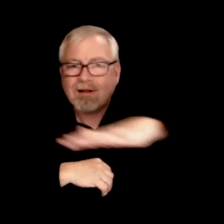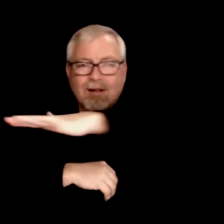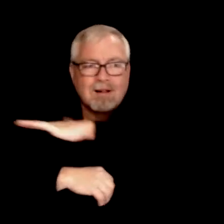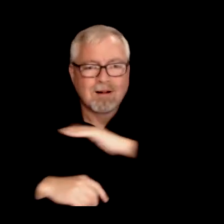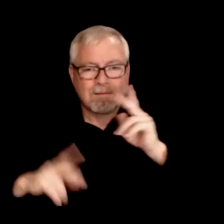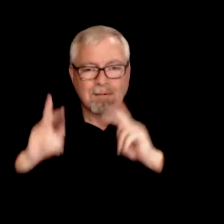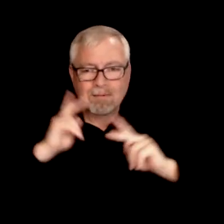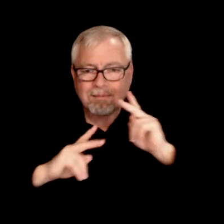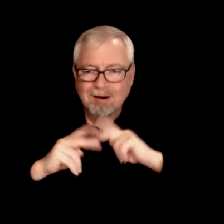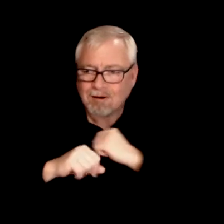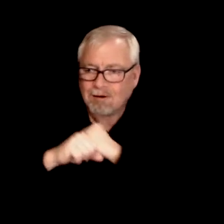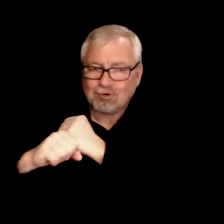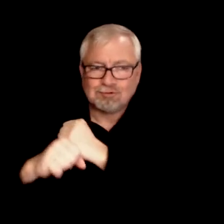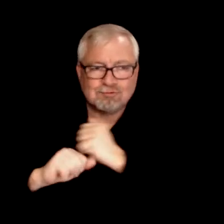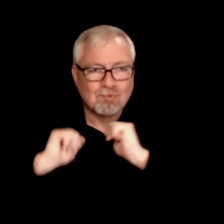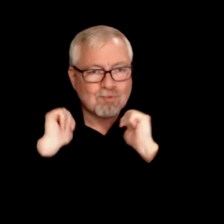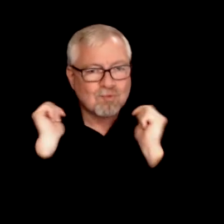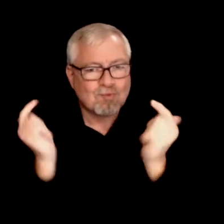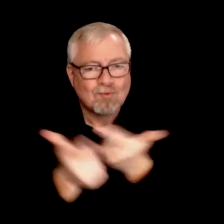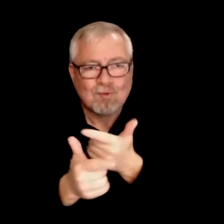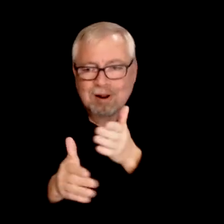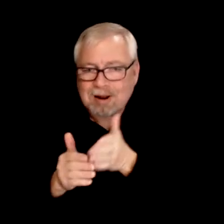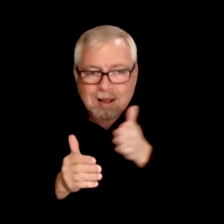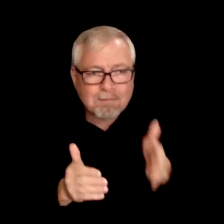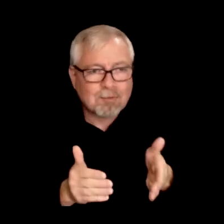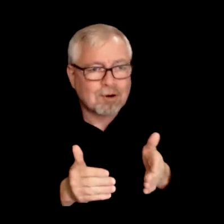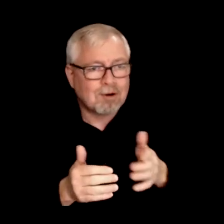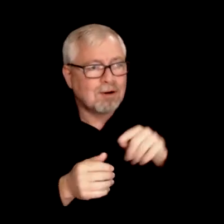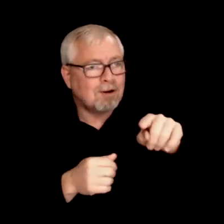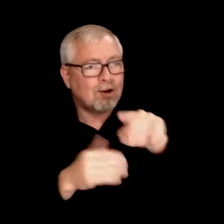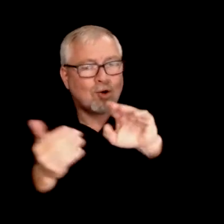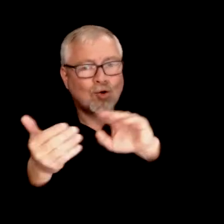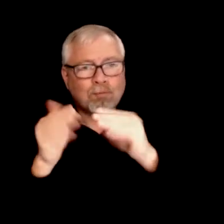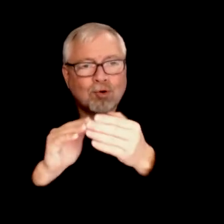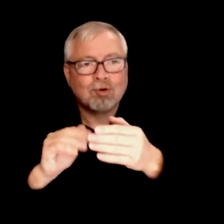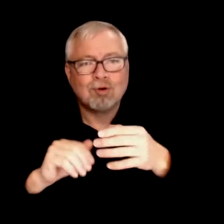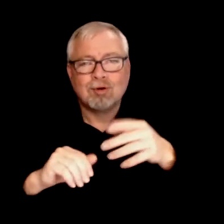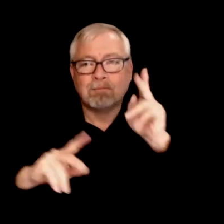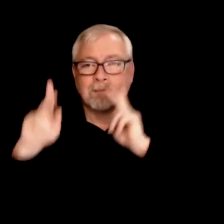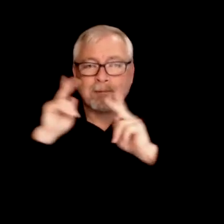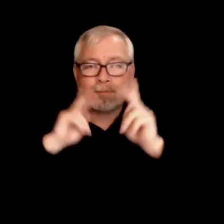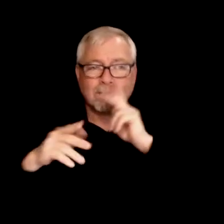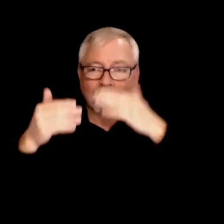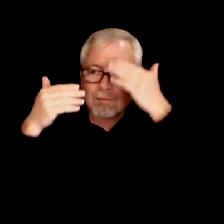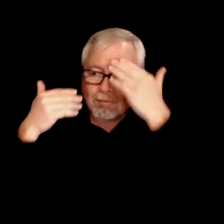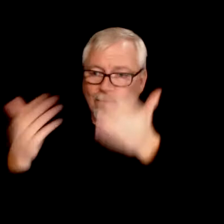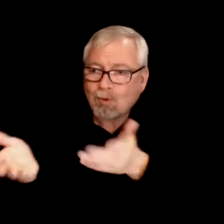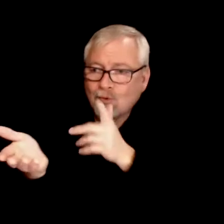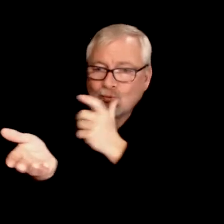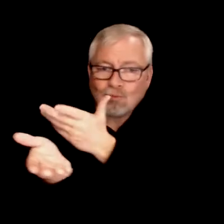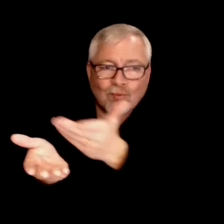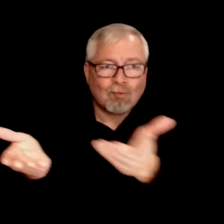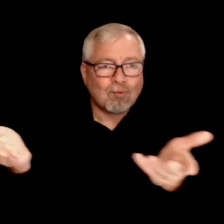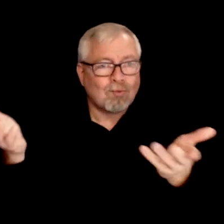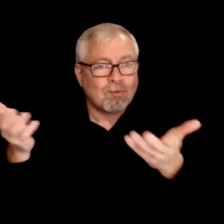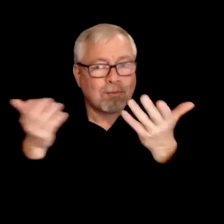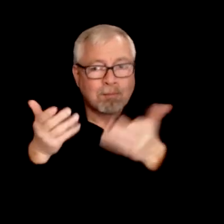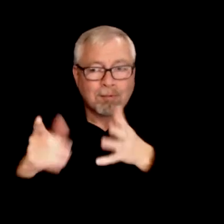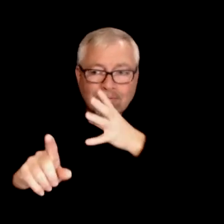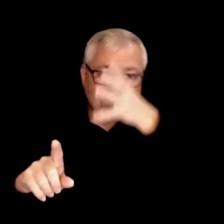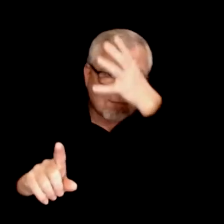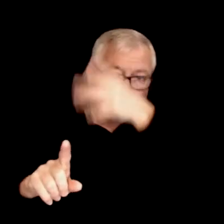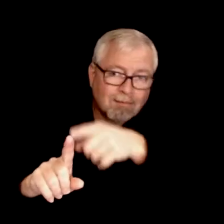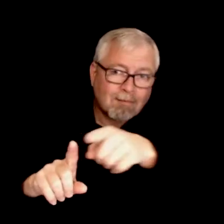protecting your neighbors and the people in your community that you don't even know, people who may be someone who cares for someone who is